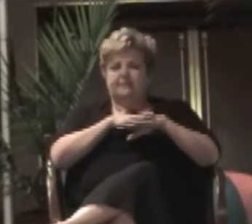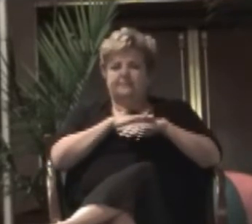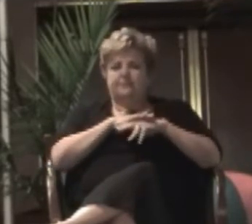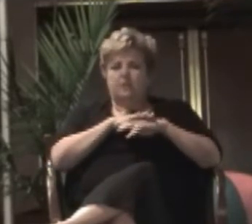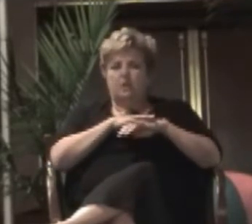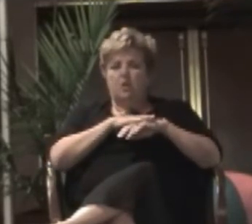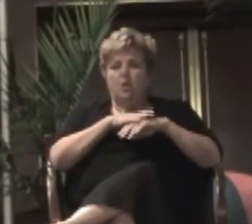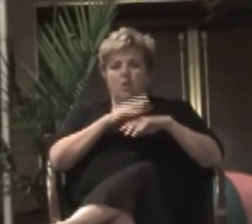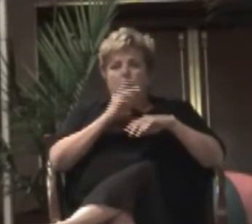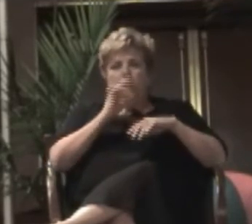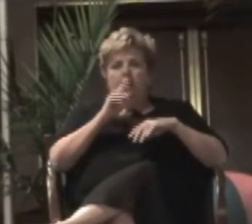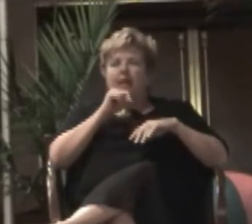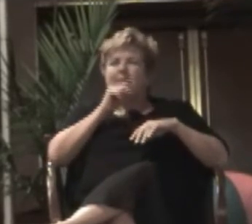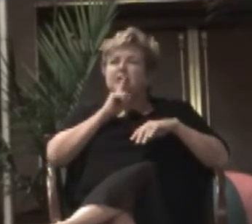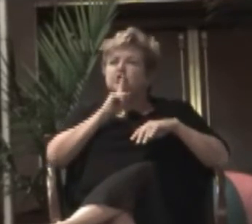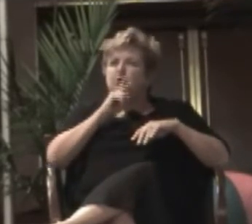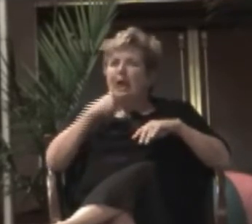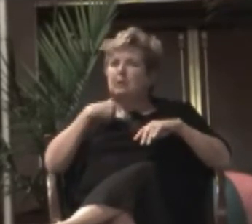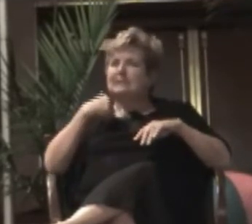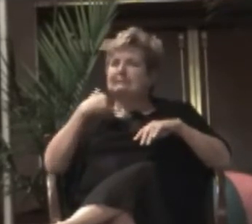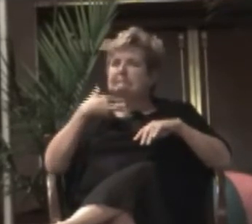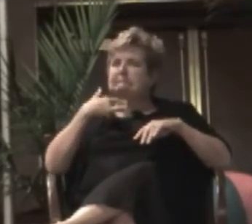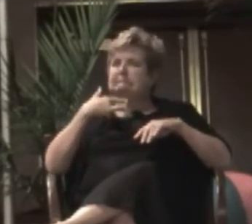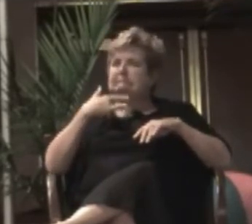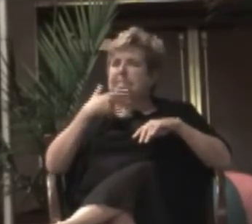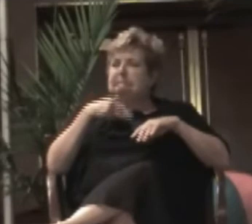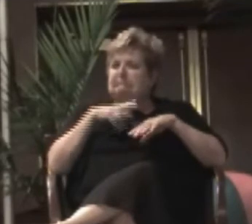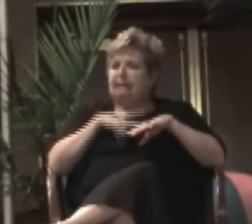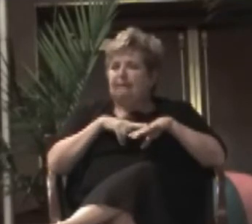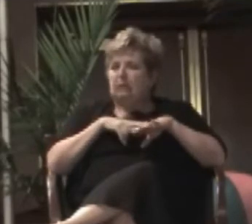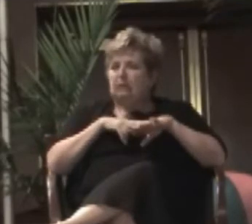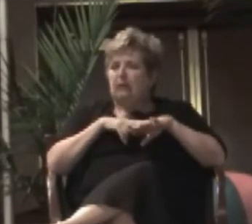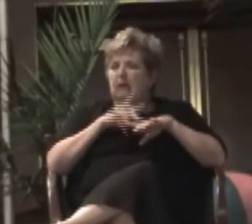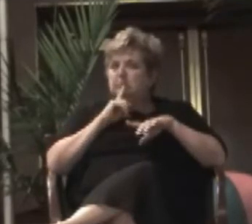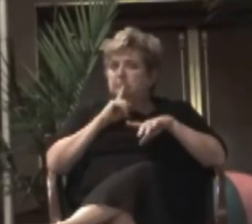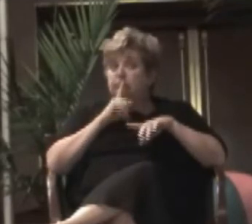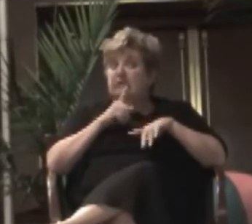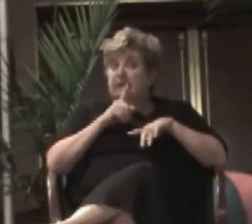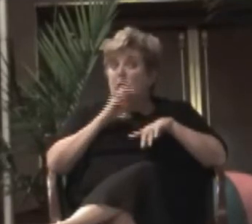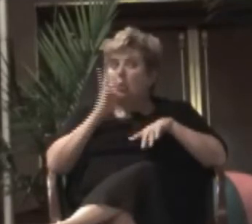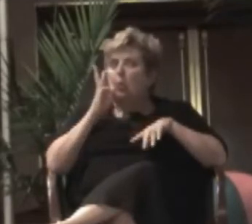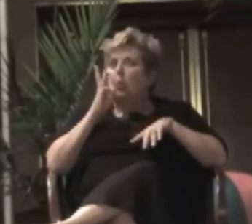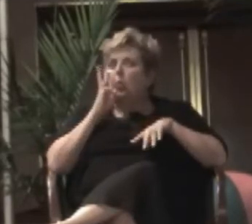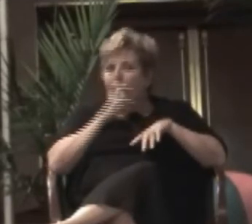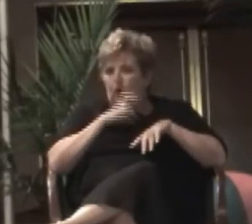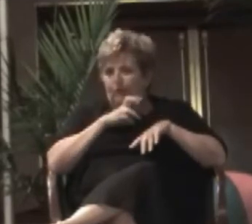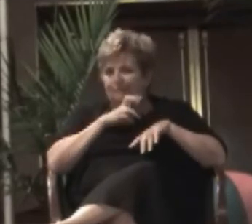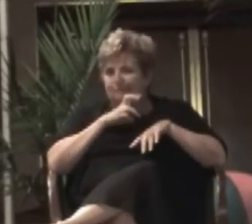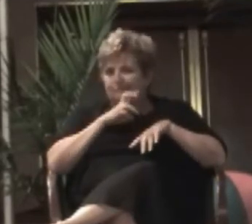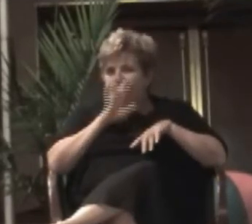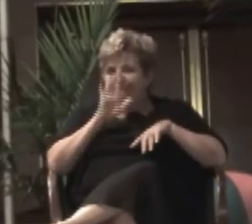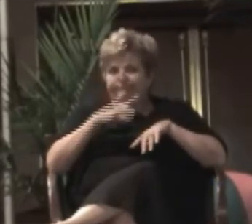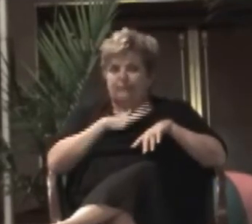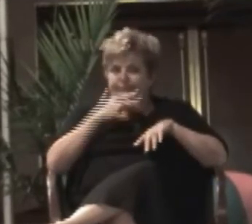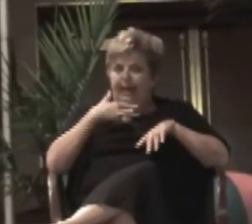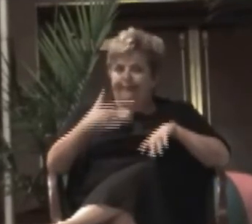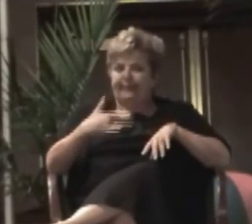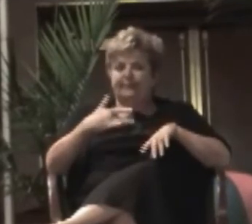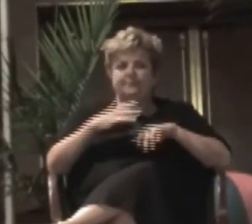for an alcoholic. I was totally weird, is what I was. And so I was just a guy crashing through life